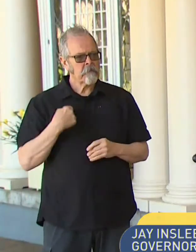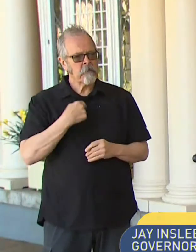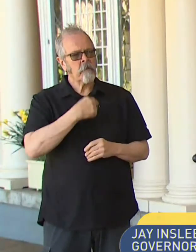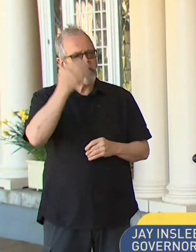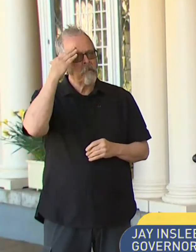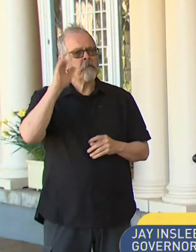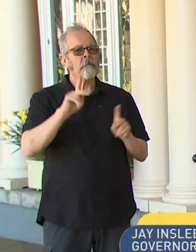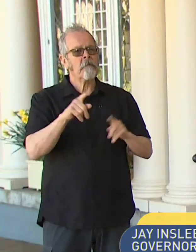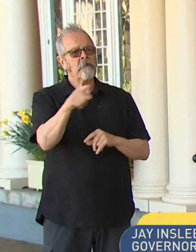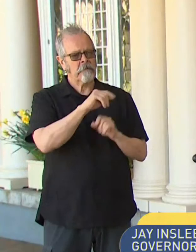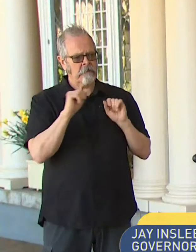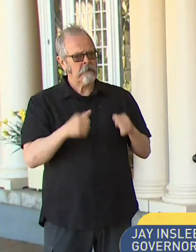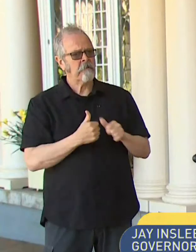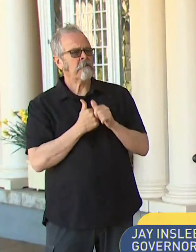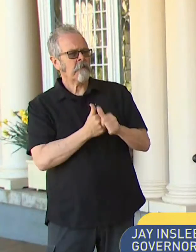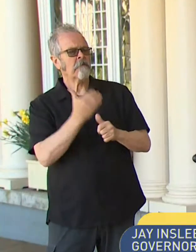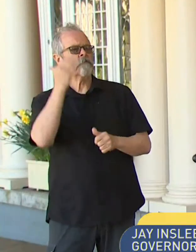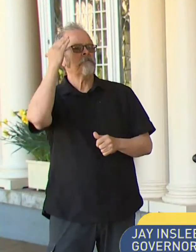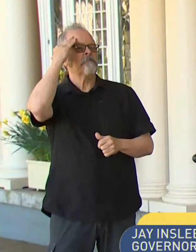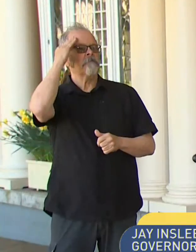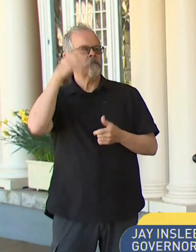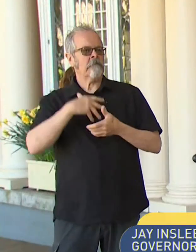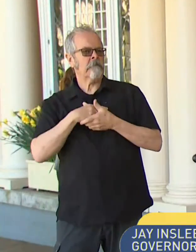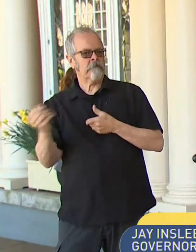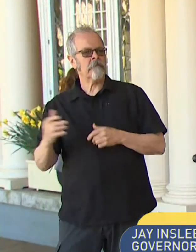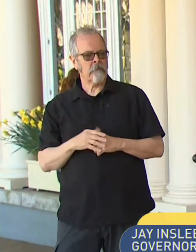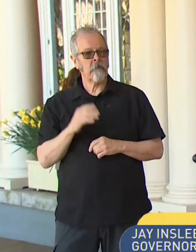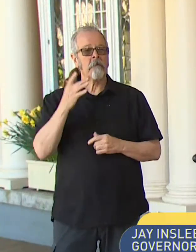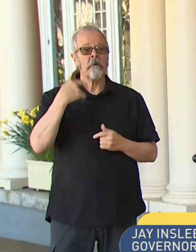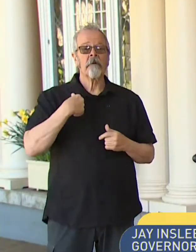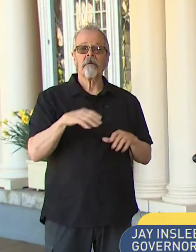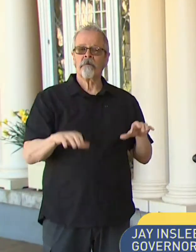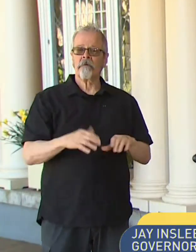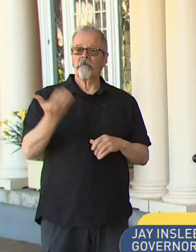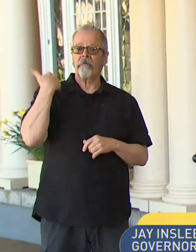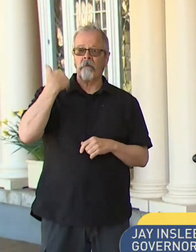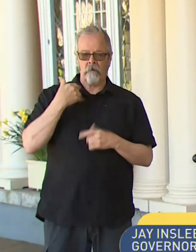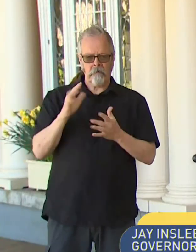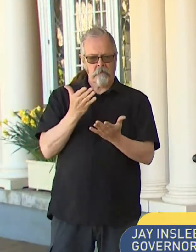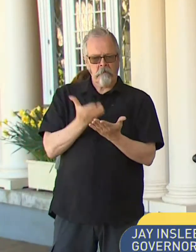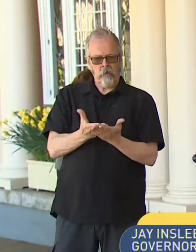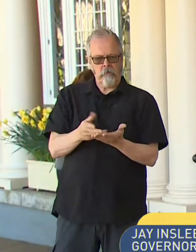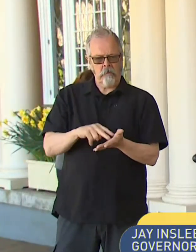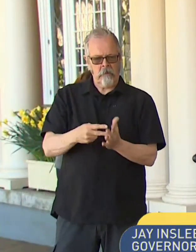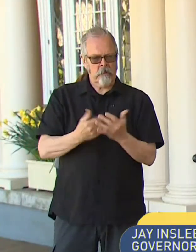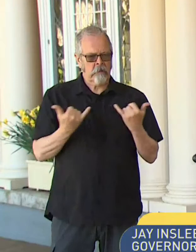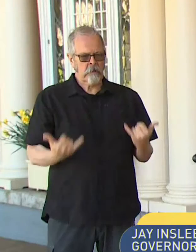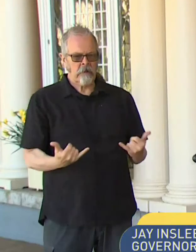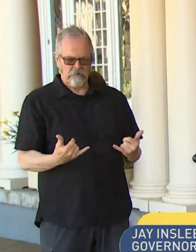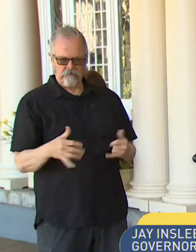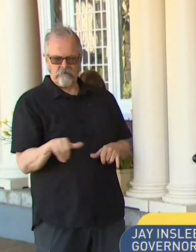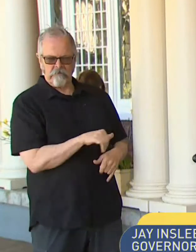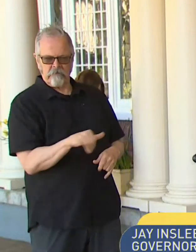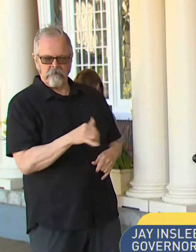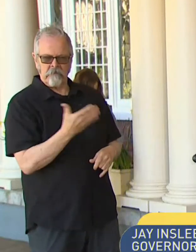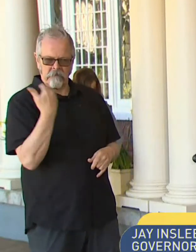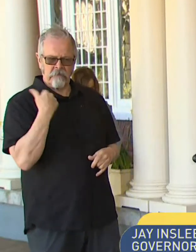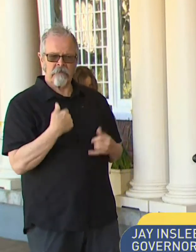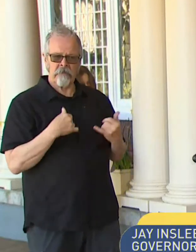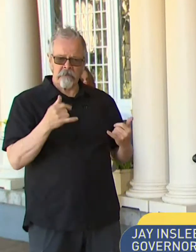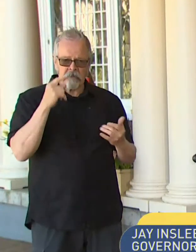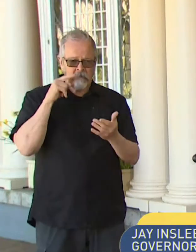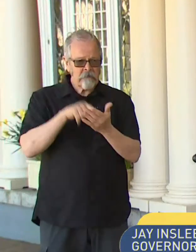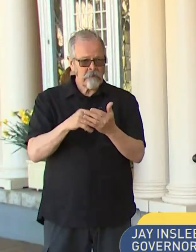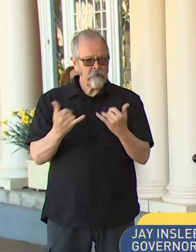And we know we can do it because we've done it before. Look, we have faced this same situation we are in today in the state of Washington